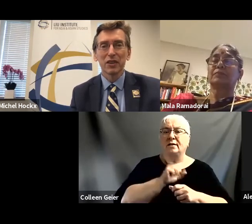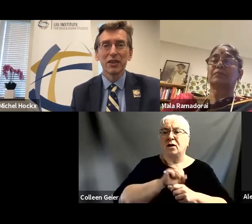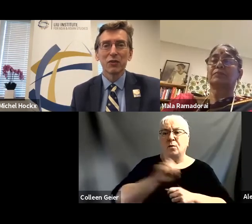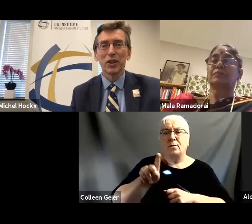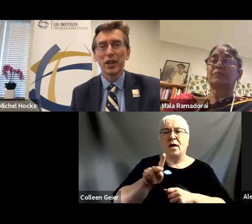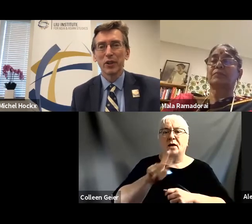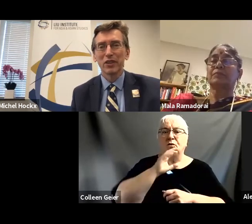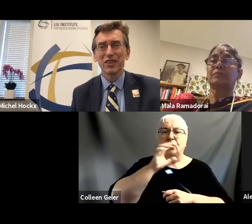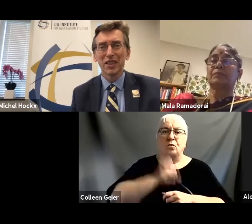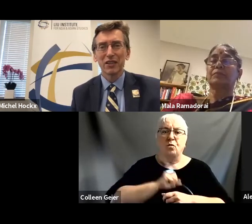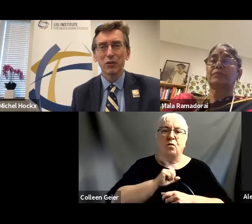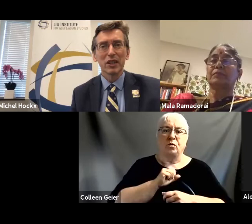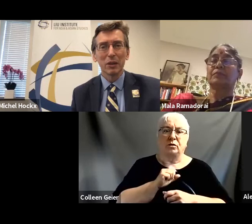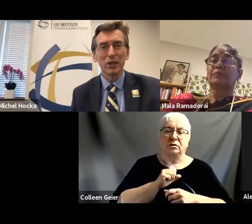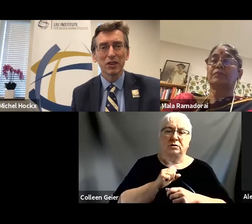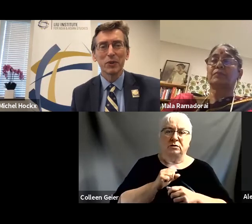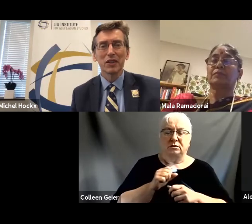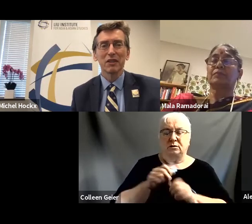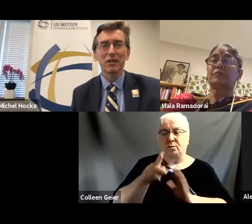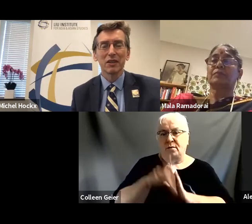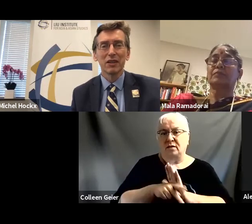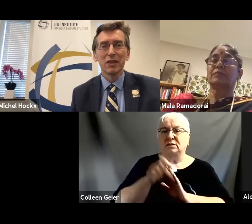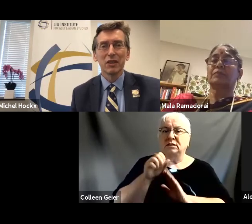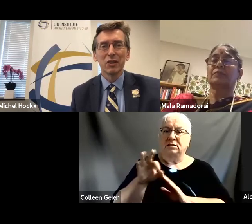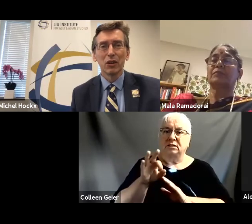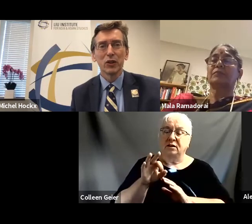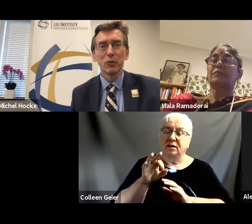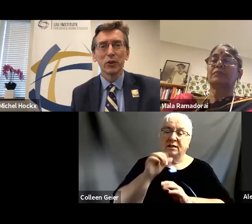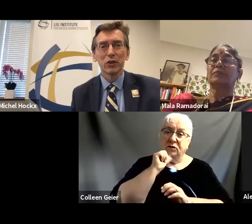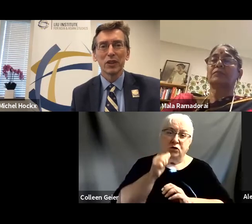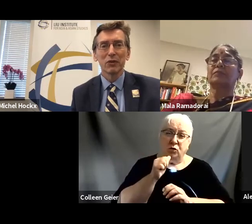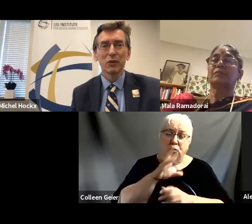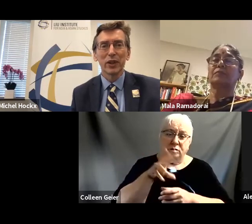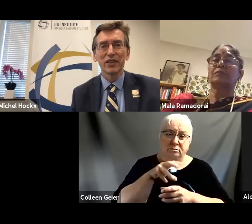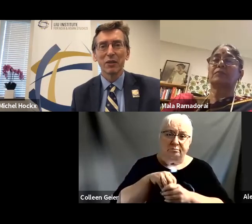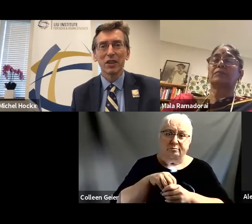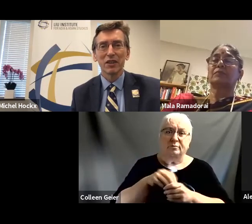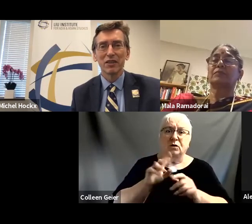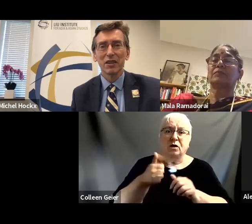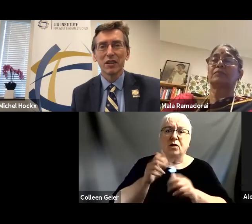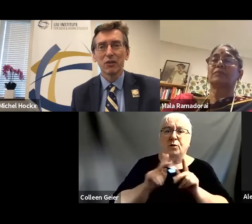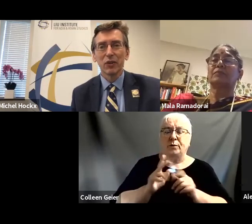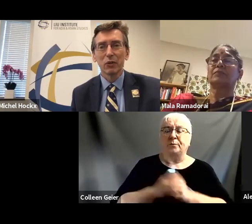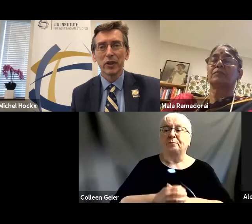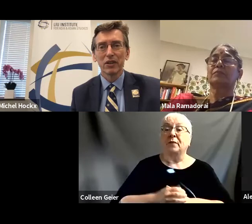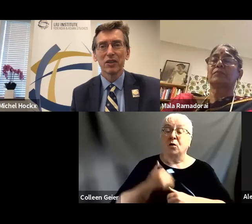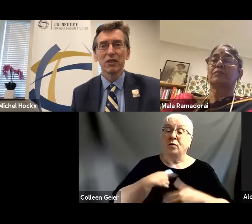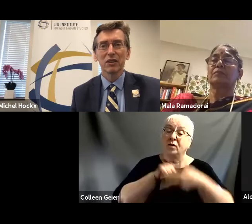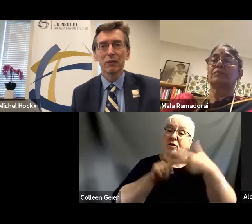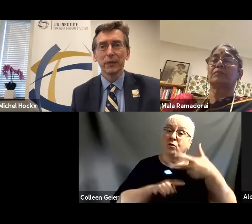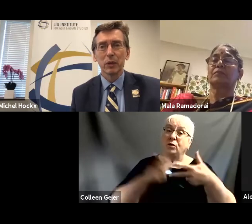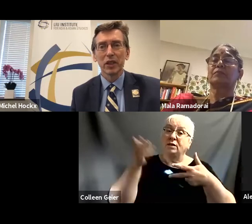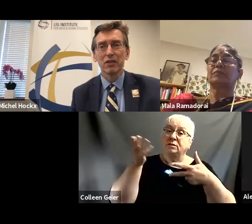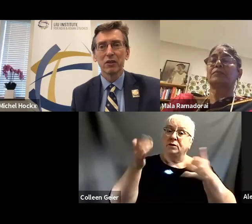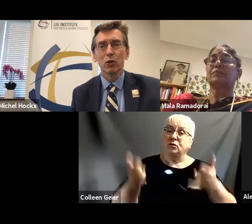inclusivity, we have with us today 3 eminent speakers, all of whom will speak for around 10 minutes, followed by a